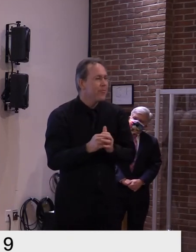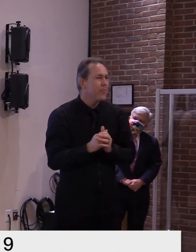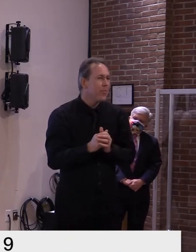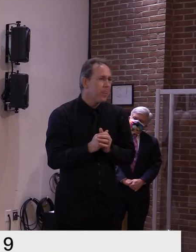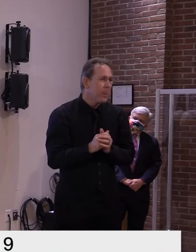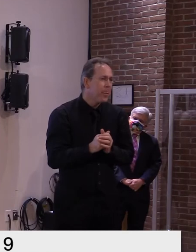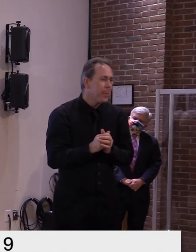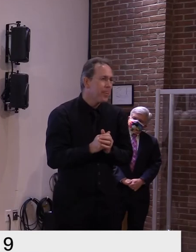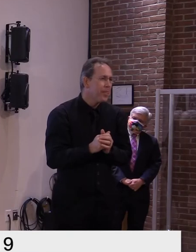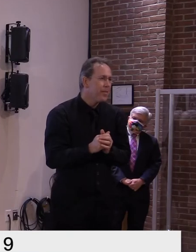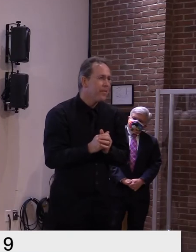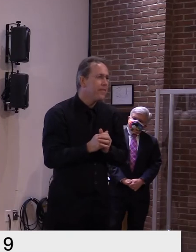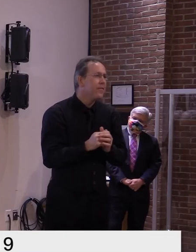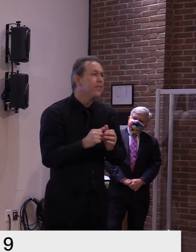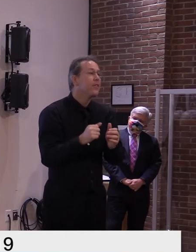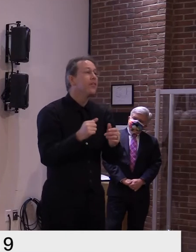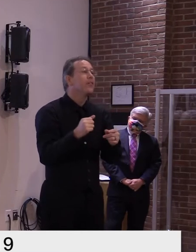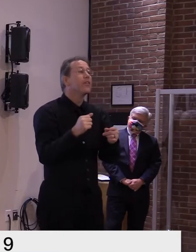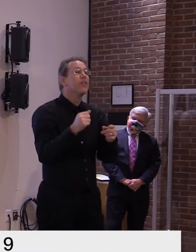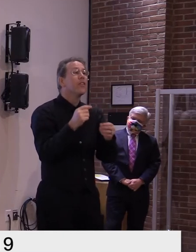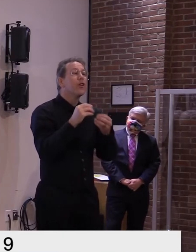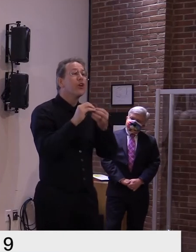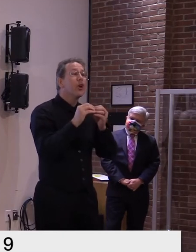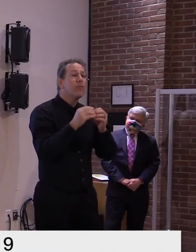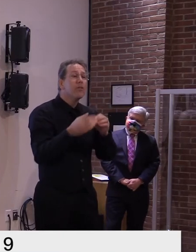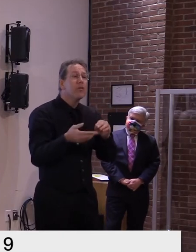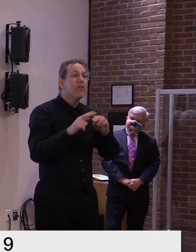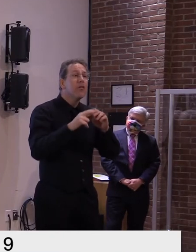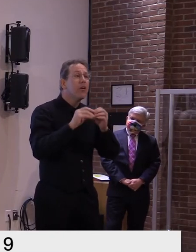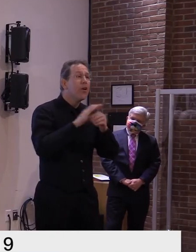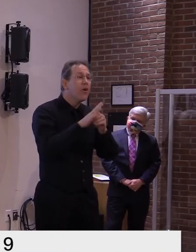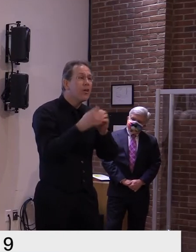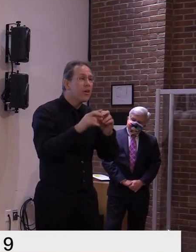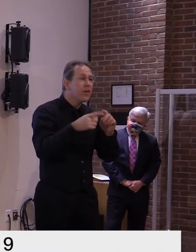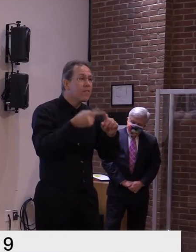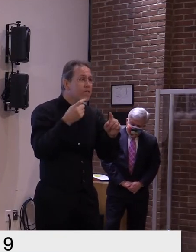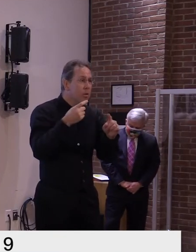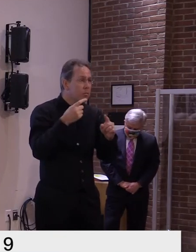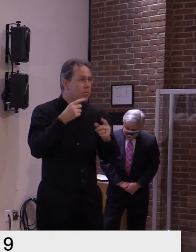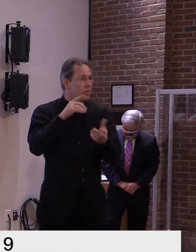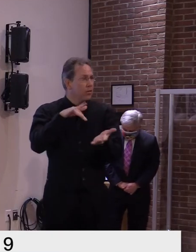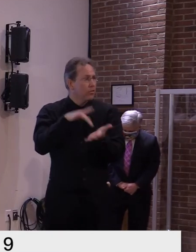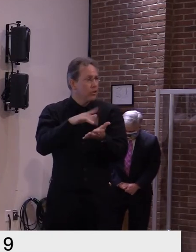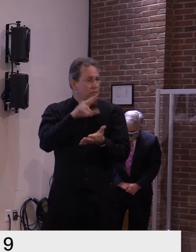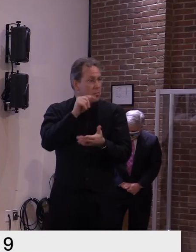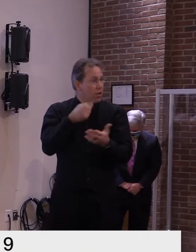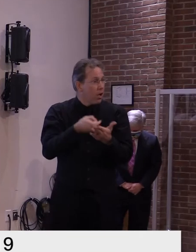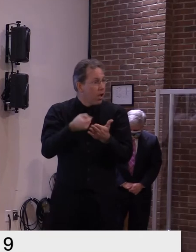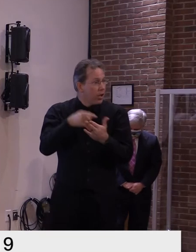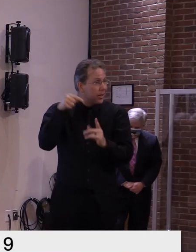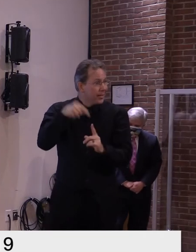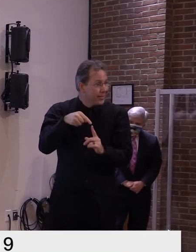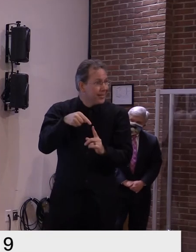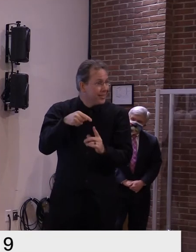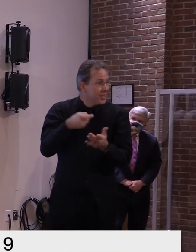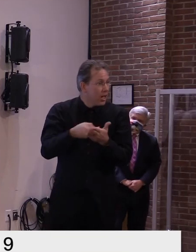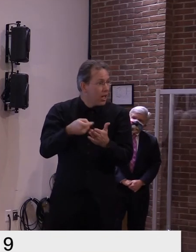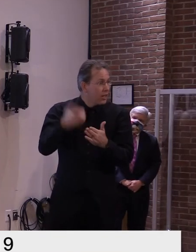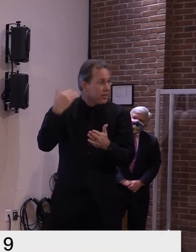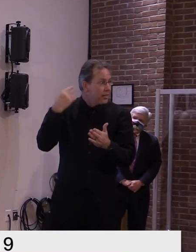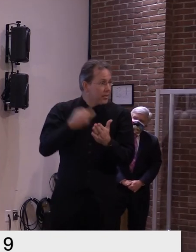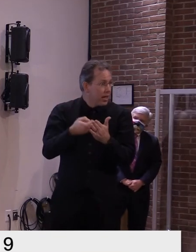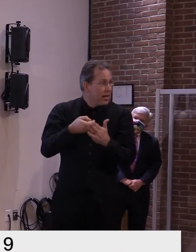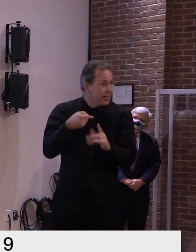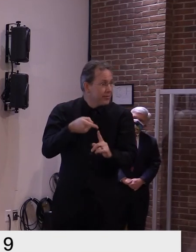larger increase in cases related to our Central Vermont outbreak and the timing around that, it didn't